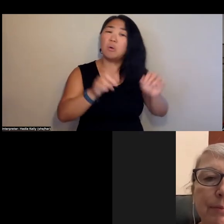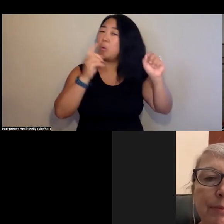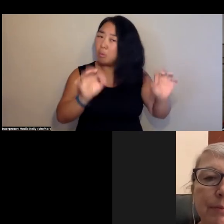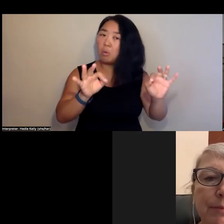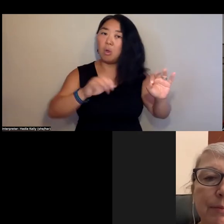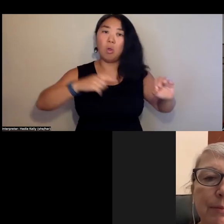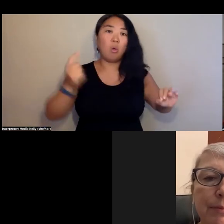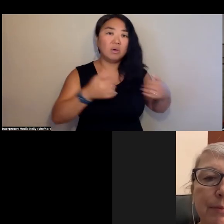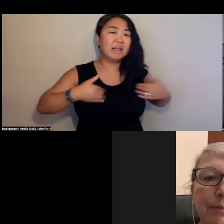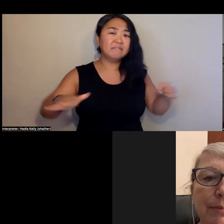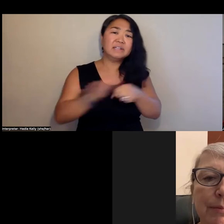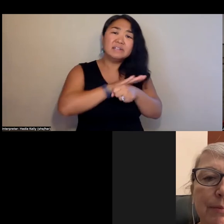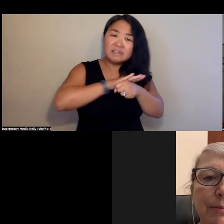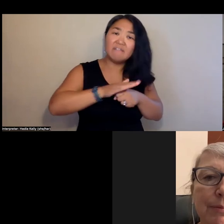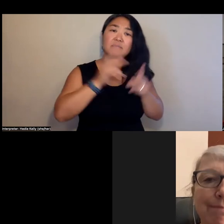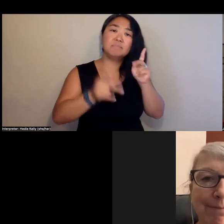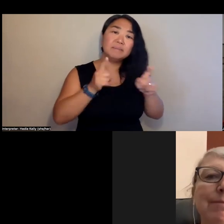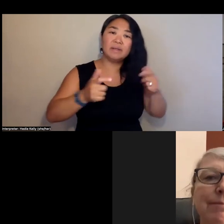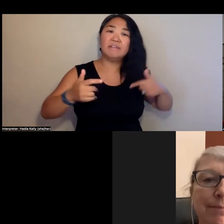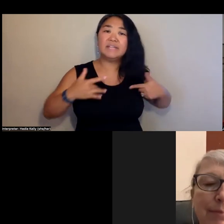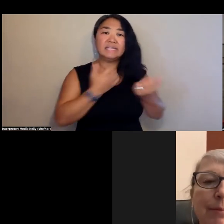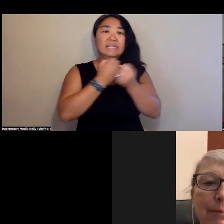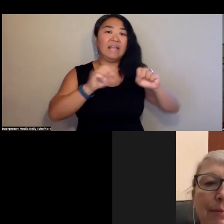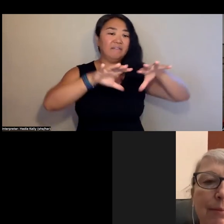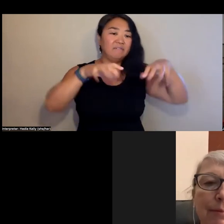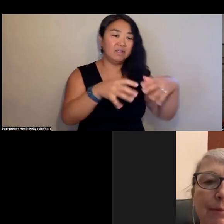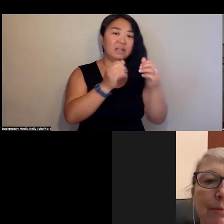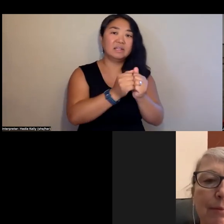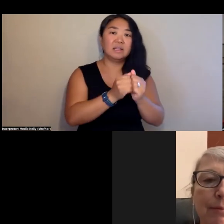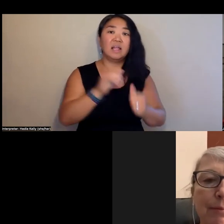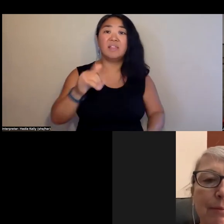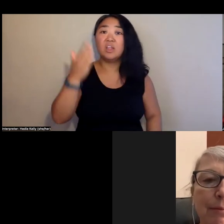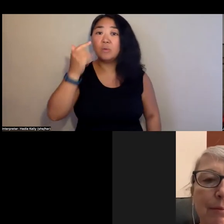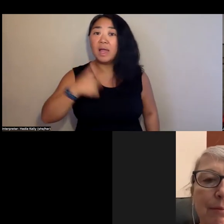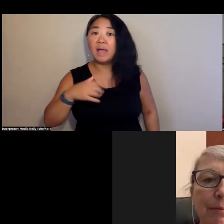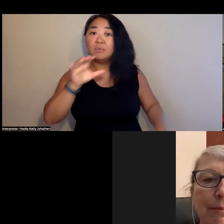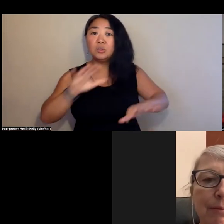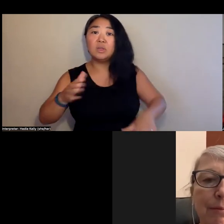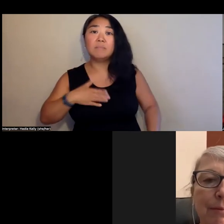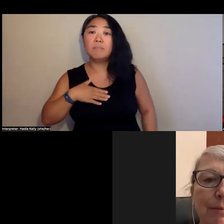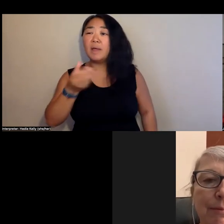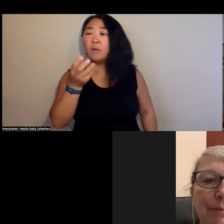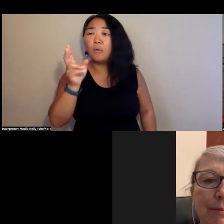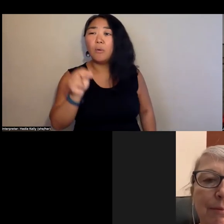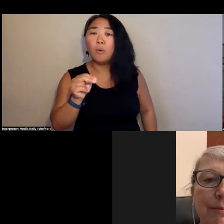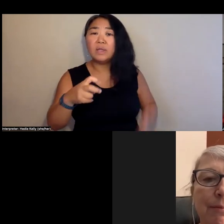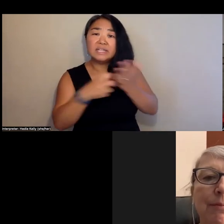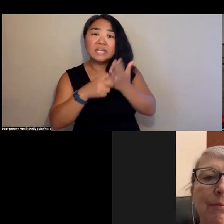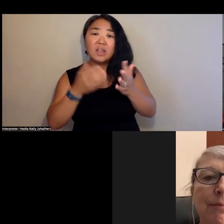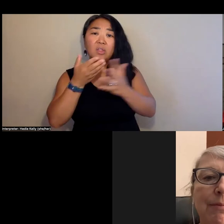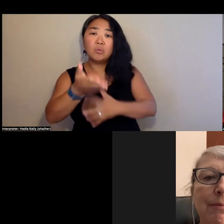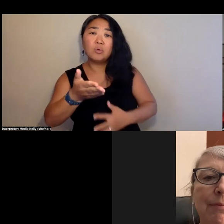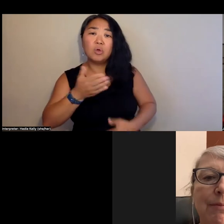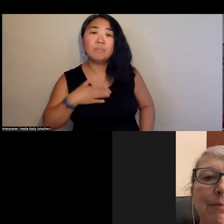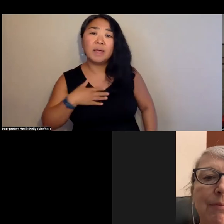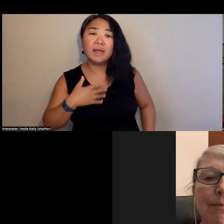enough people that we feel safe together. And that's one of the reasons I'm now doing my ticketing through my own website. Thank you for those of you who bore with any ticketing glitches,